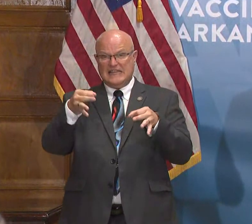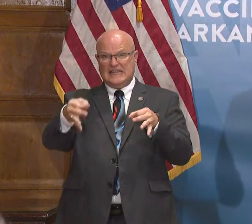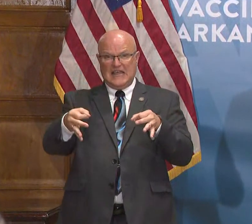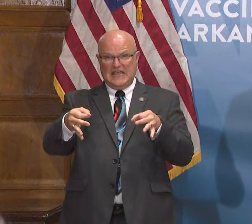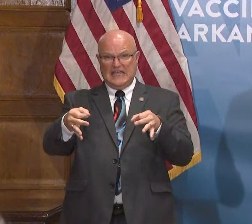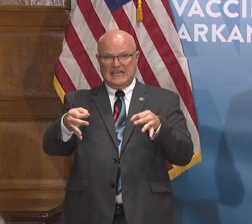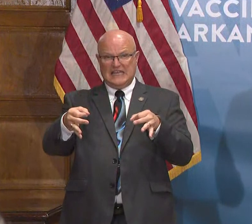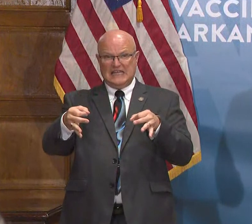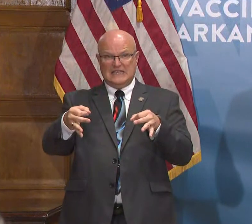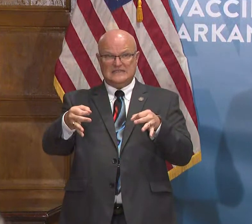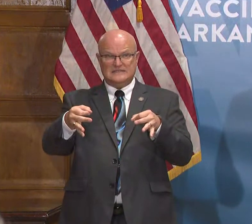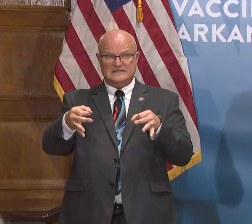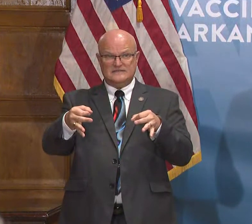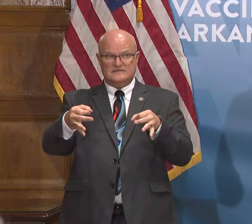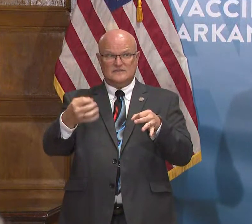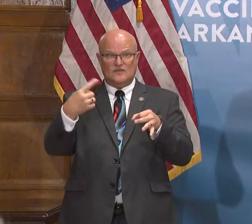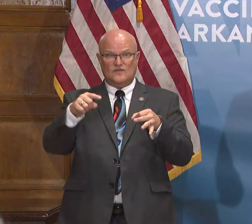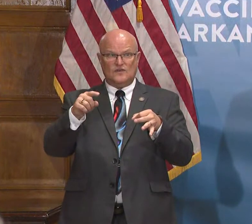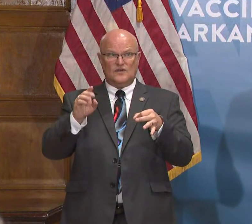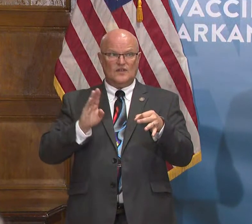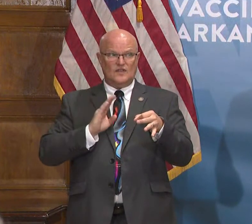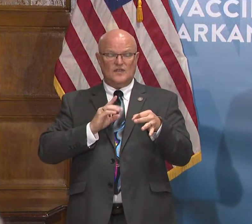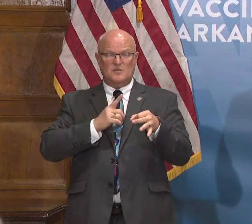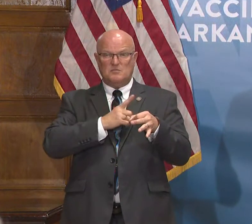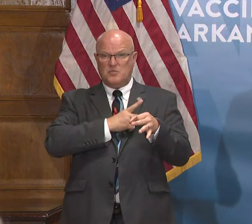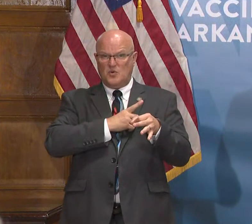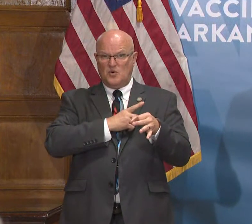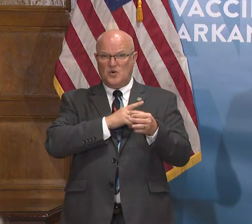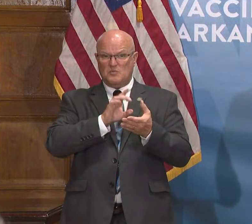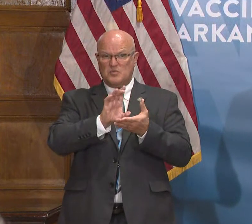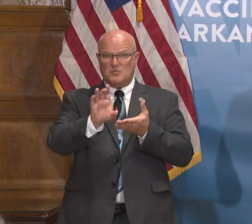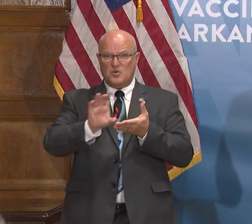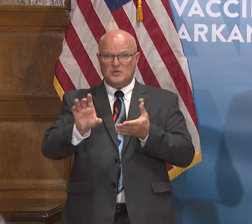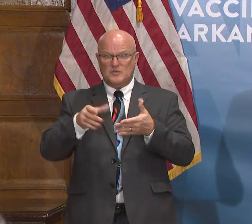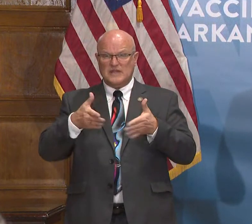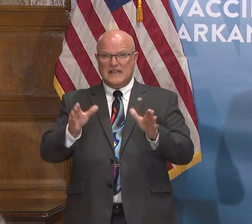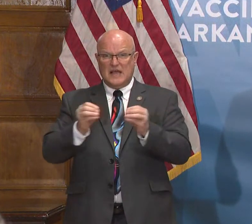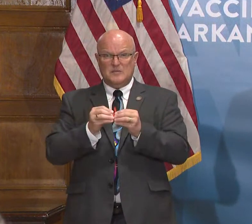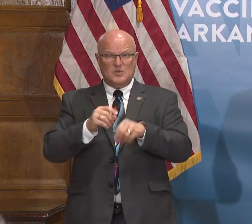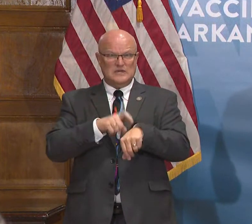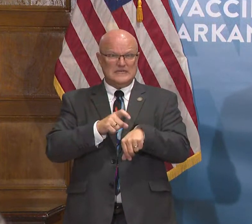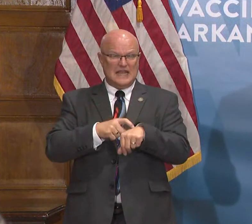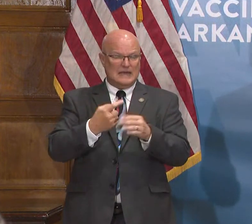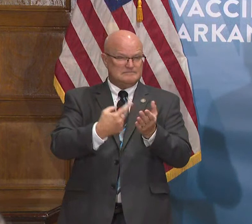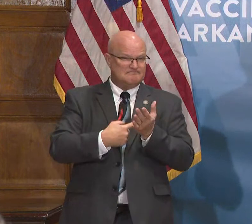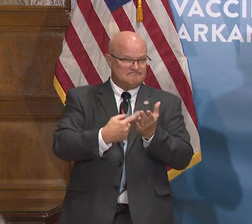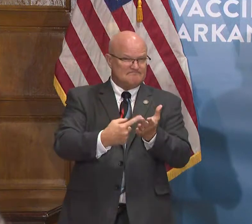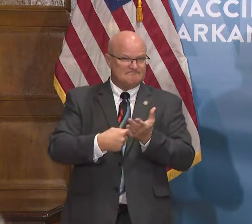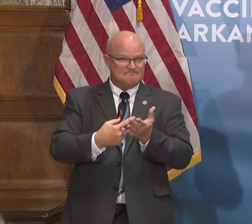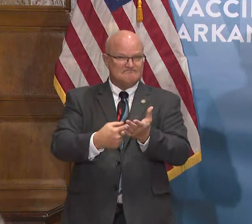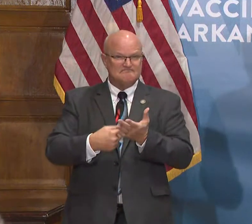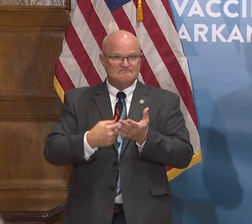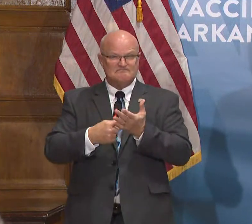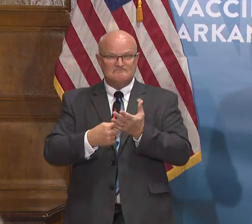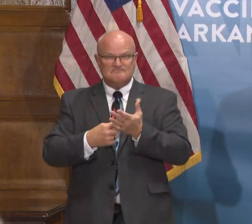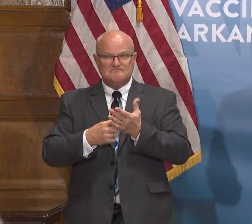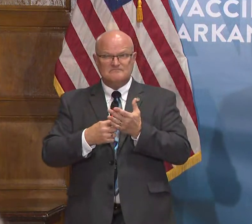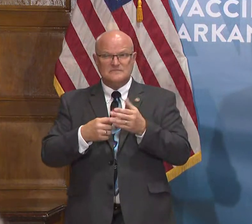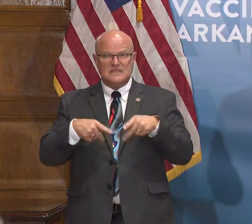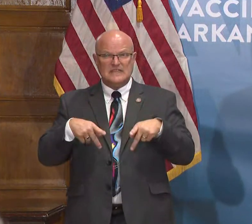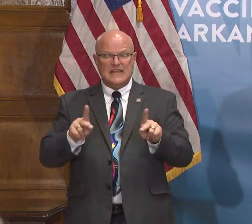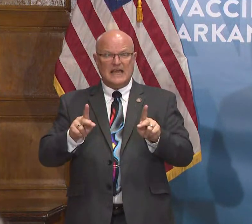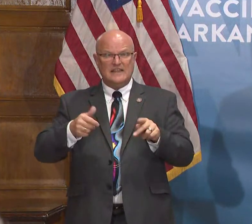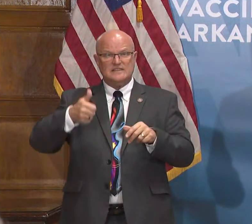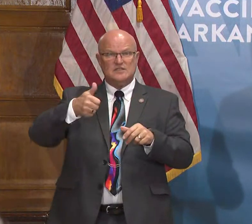delayed for the Board of Apportionment to allow more time to allow the